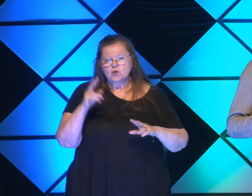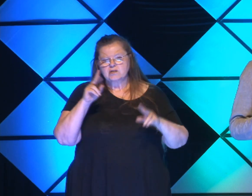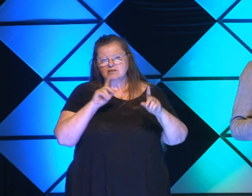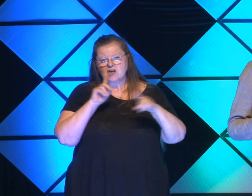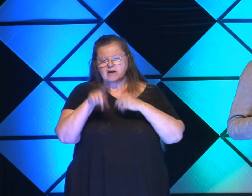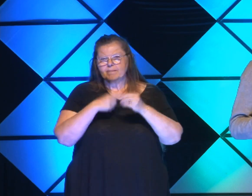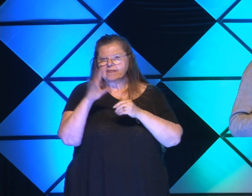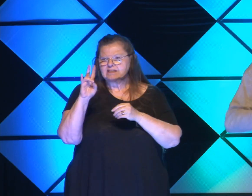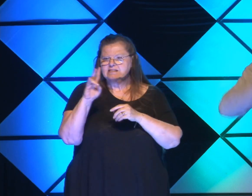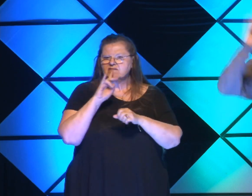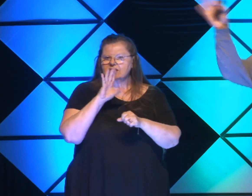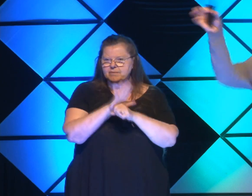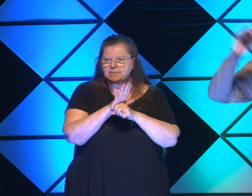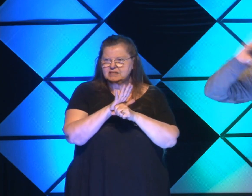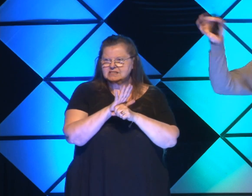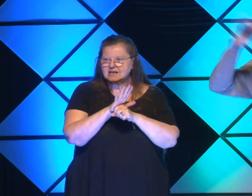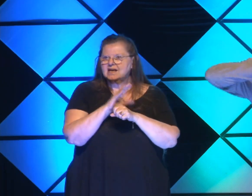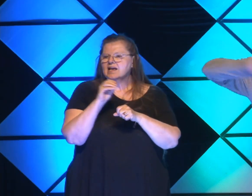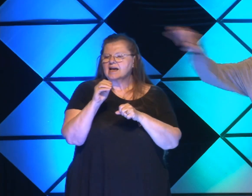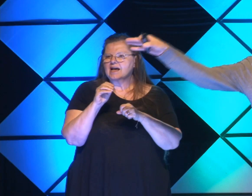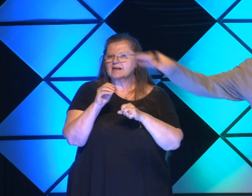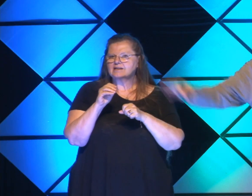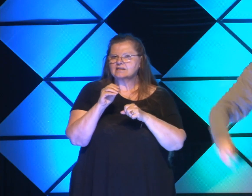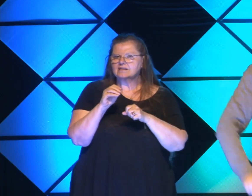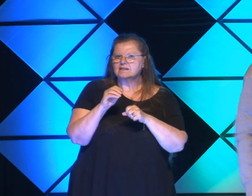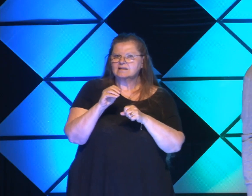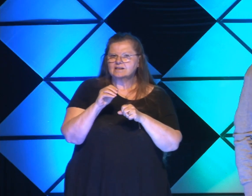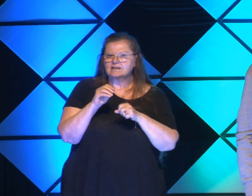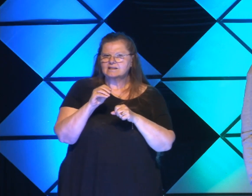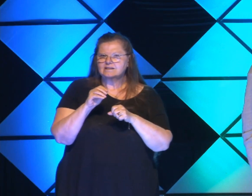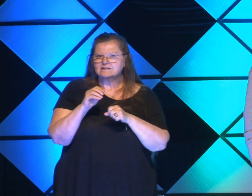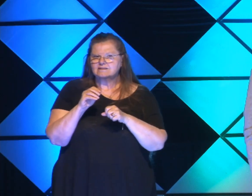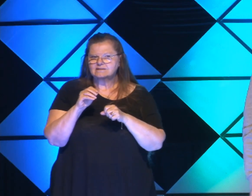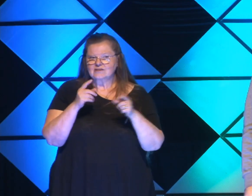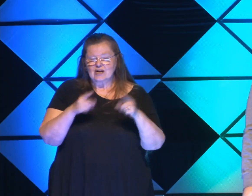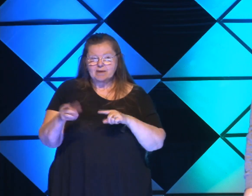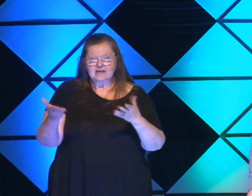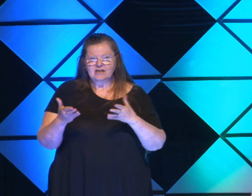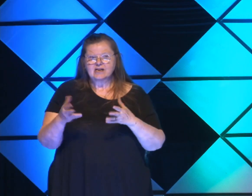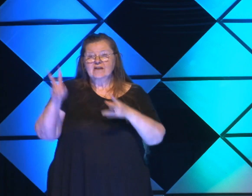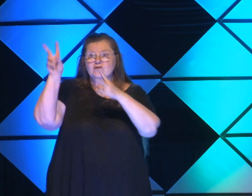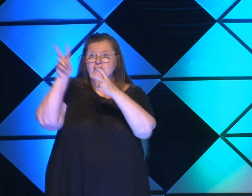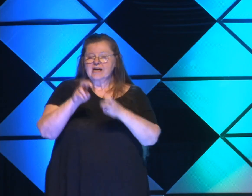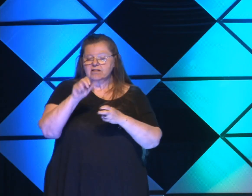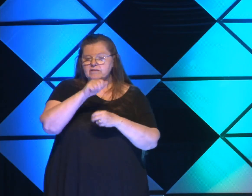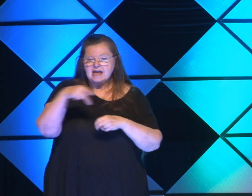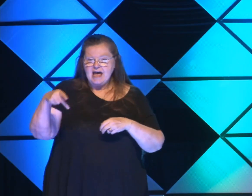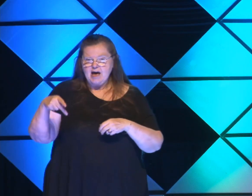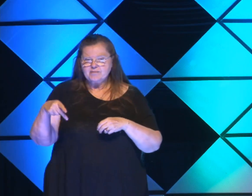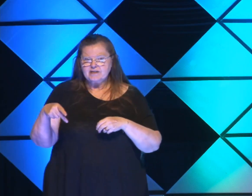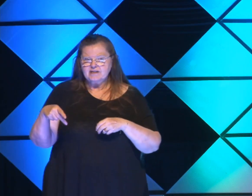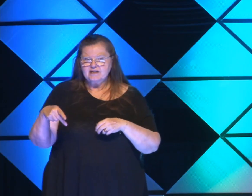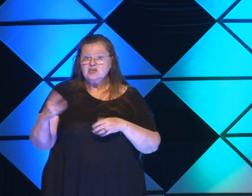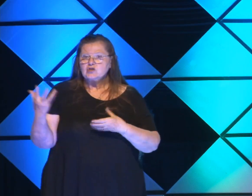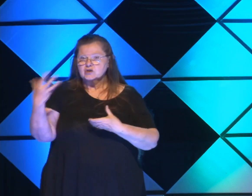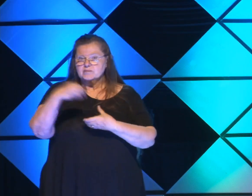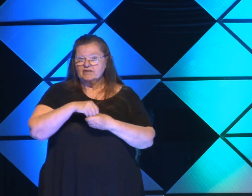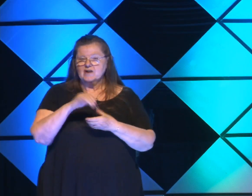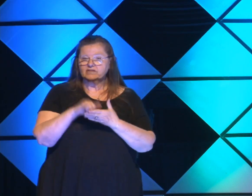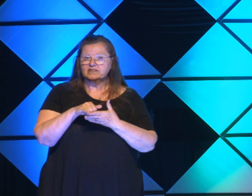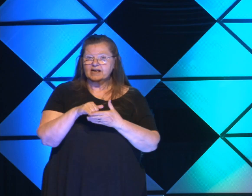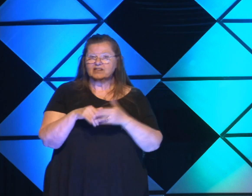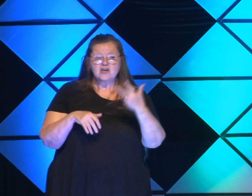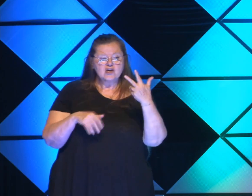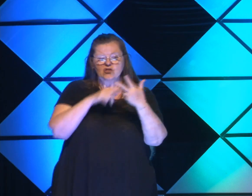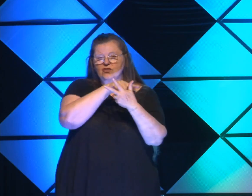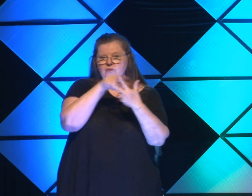7 commitments. And we're going to do it all. None of it's going to happen in here. If you download the app, you can participate in it. There'll be